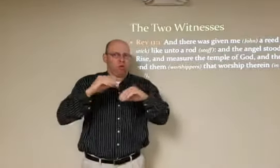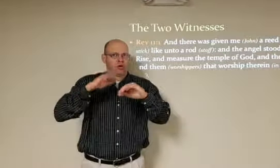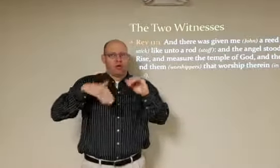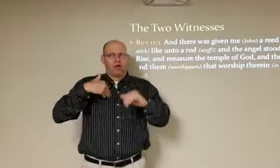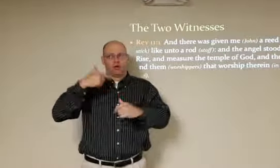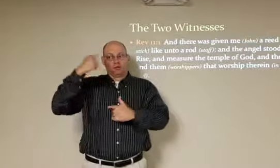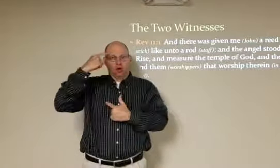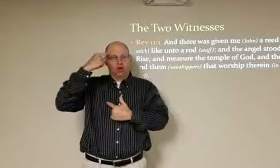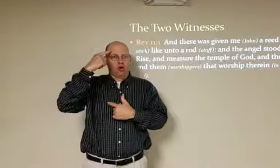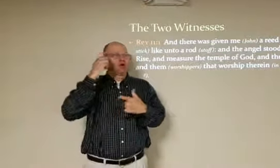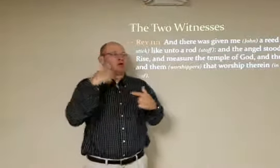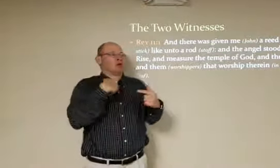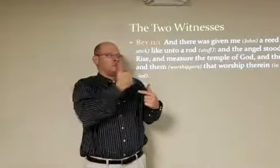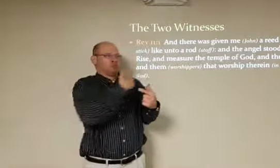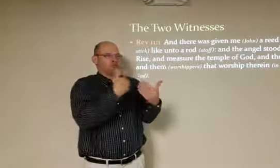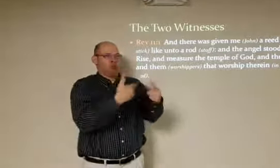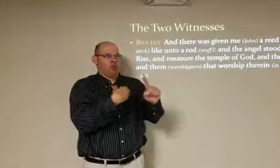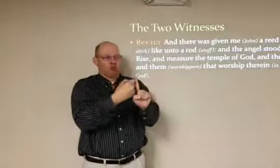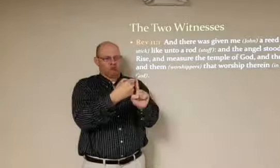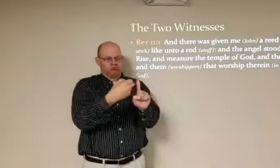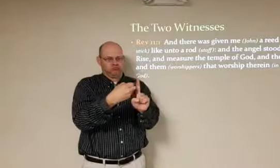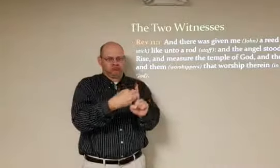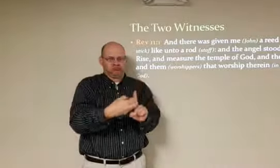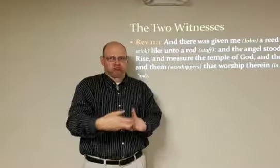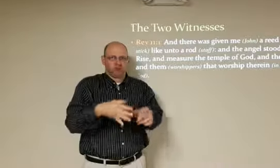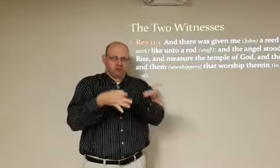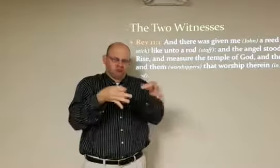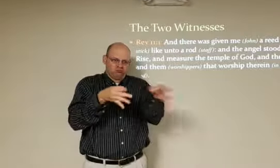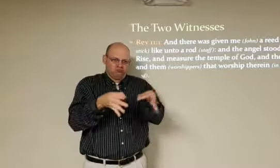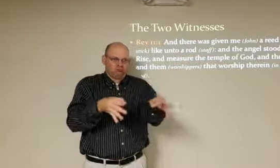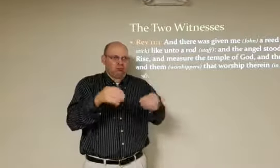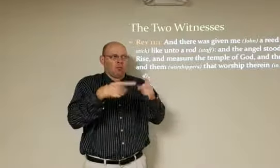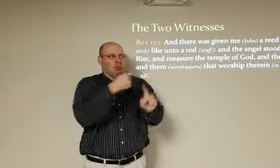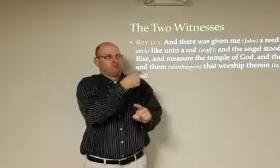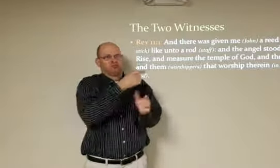studied refresher, I realized there was so much more to expand on